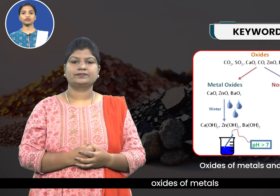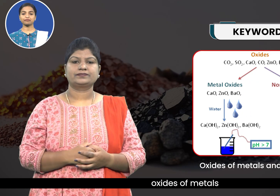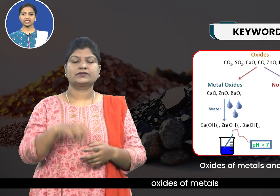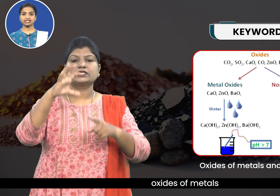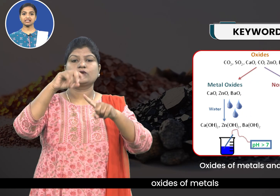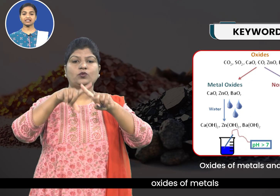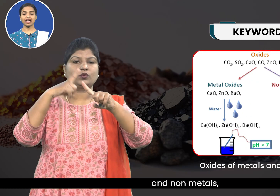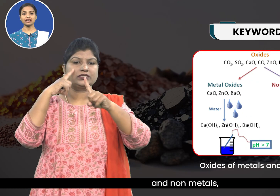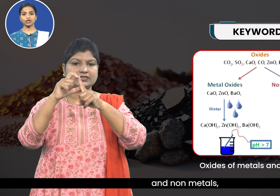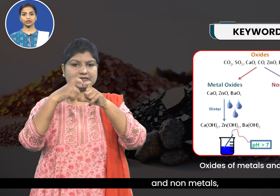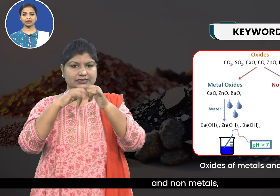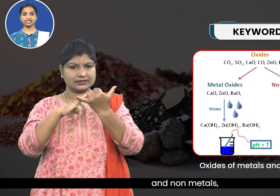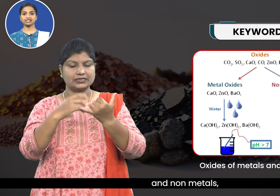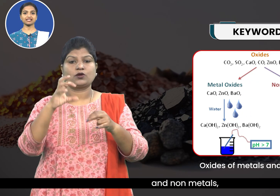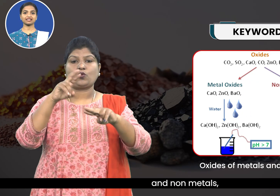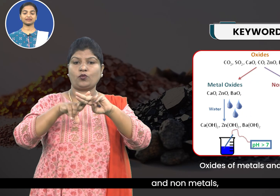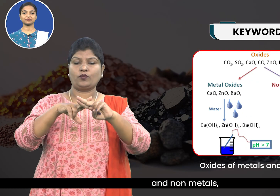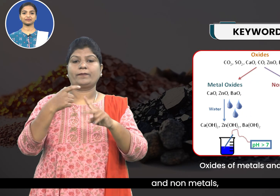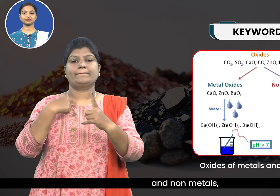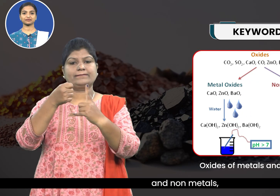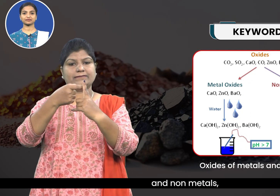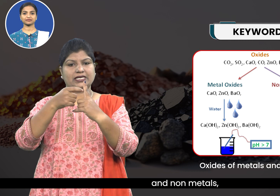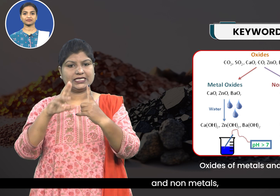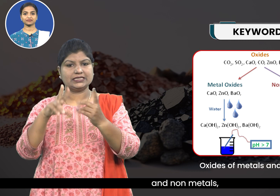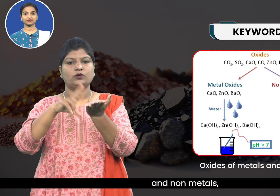oxides of metals and non-metals,